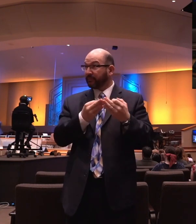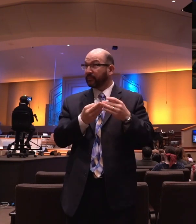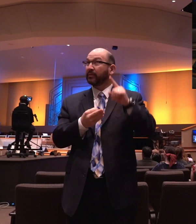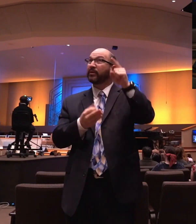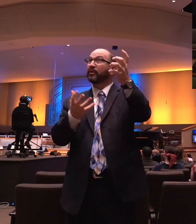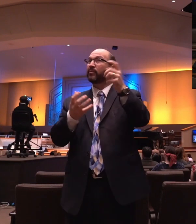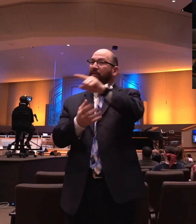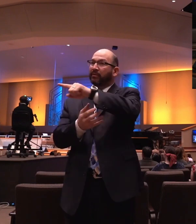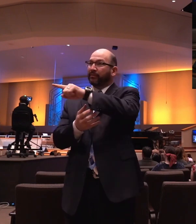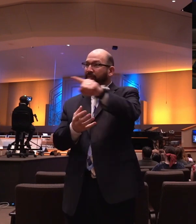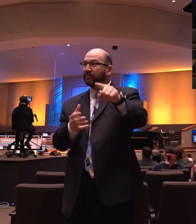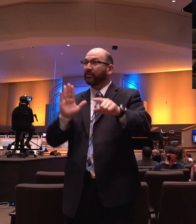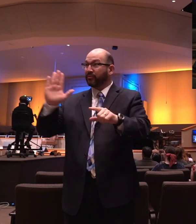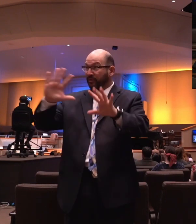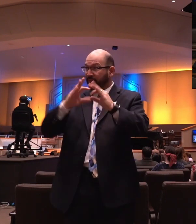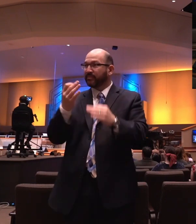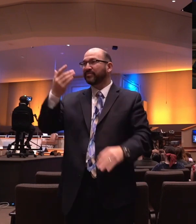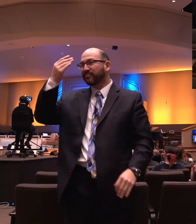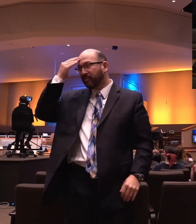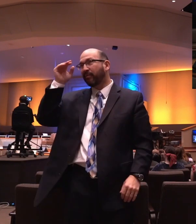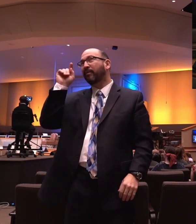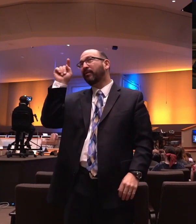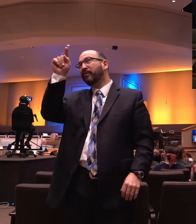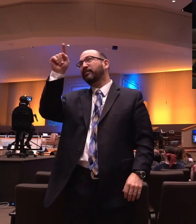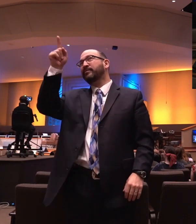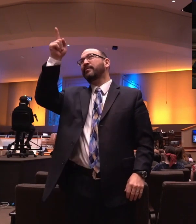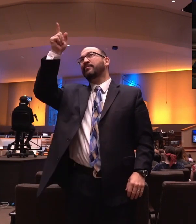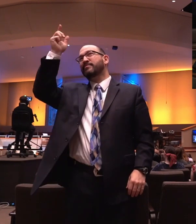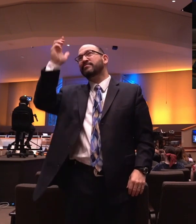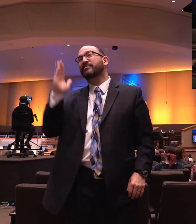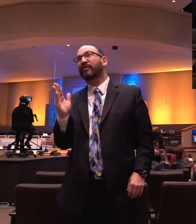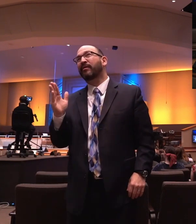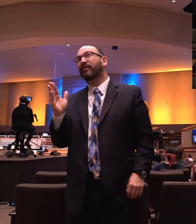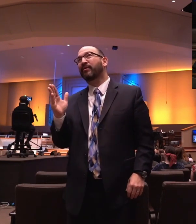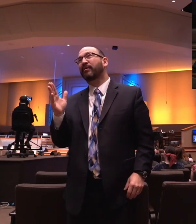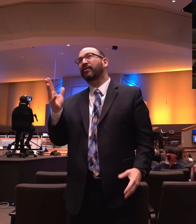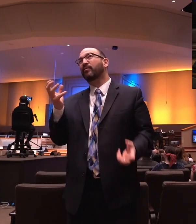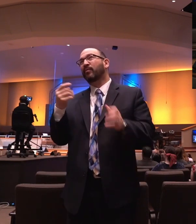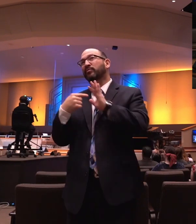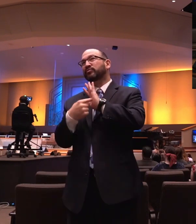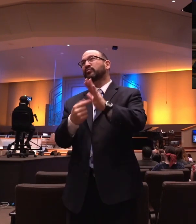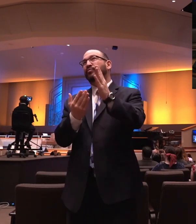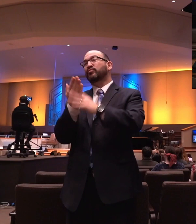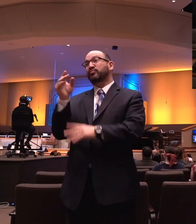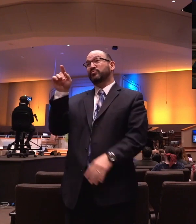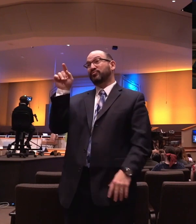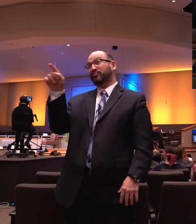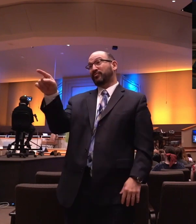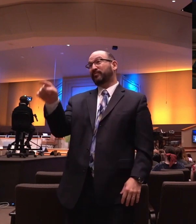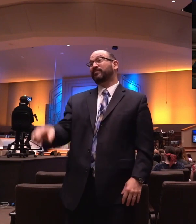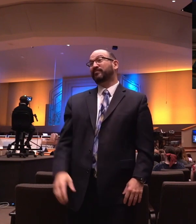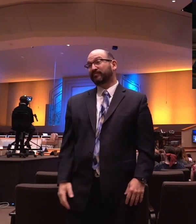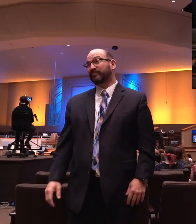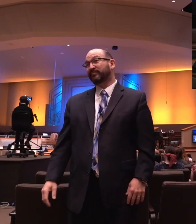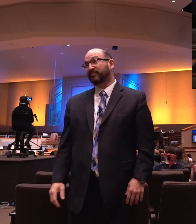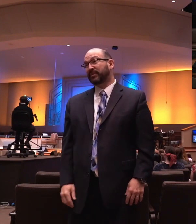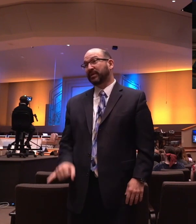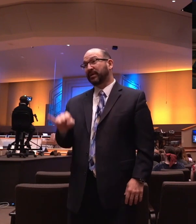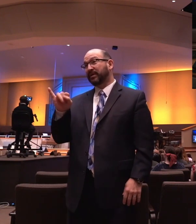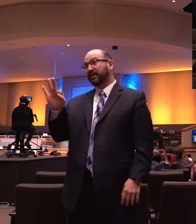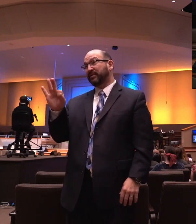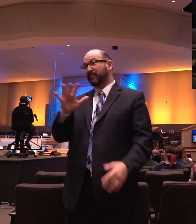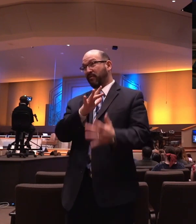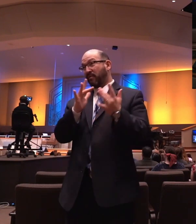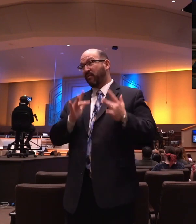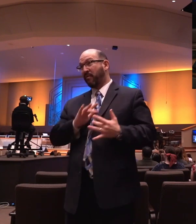wants them to know that He's God. And He'd like to show them through you if your heart is